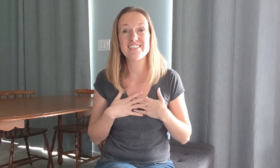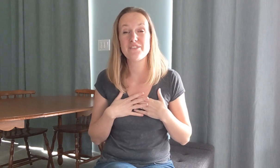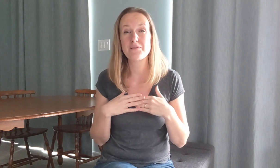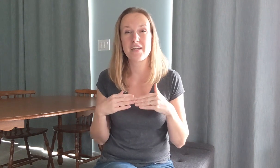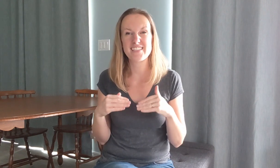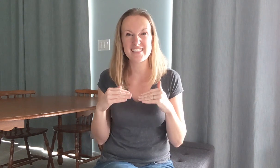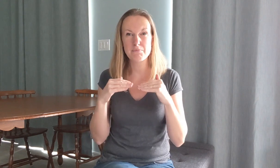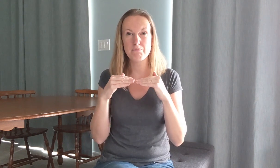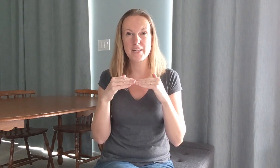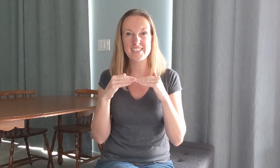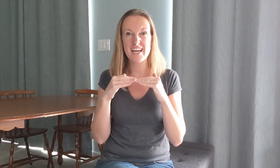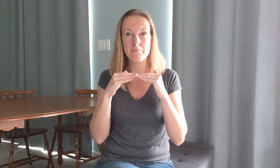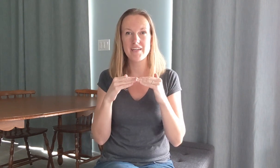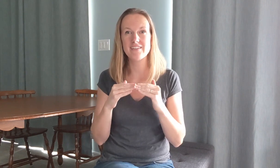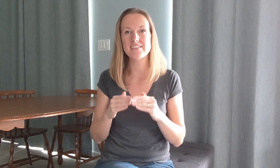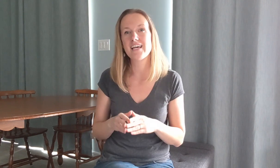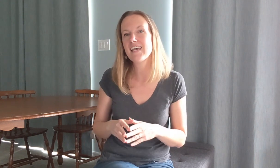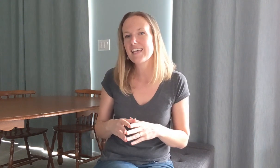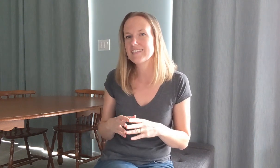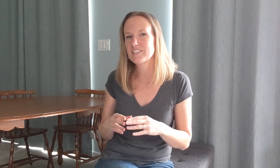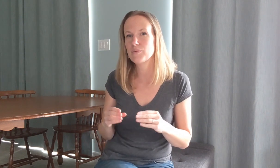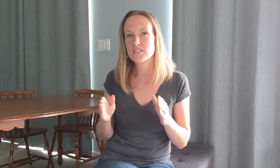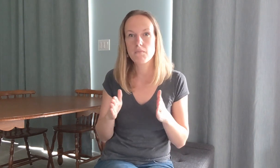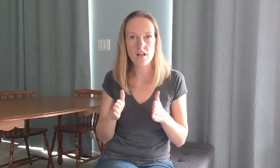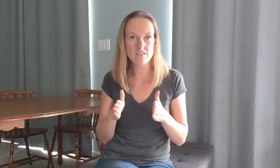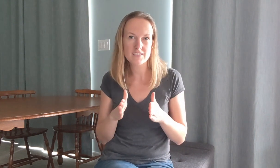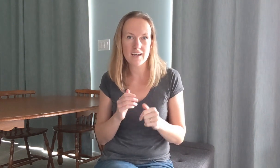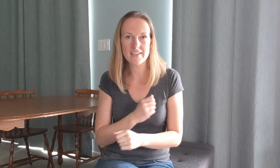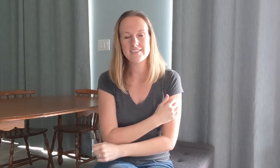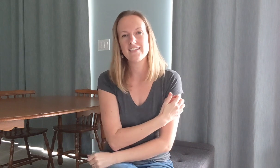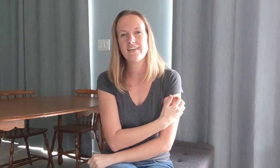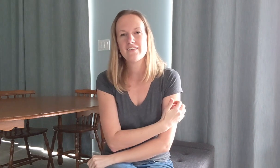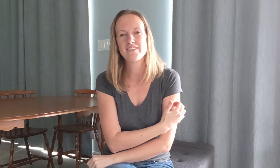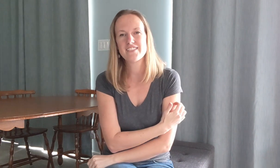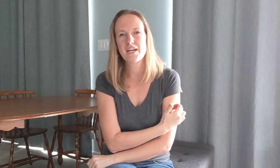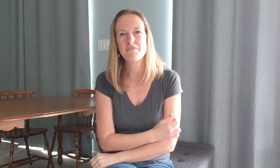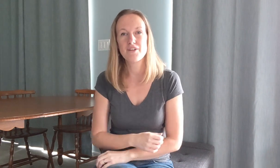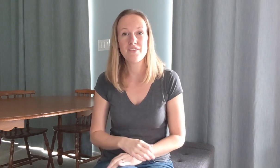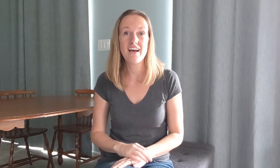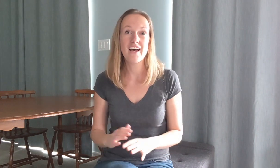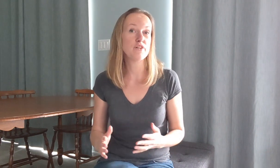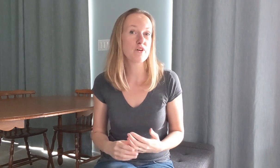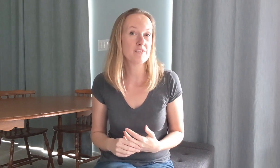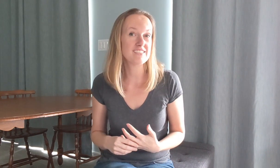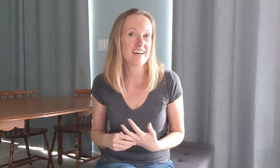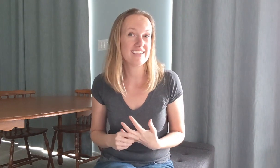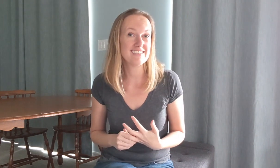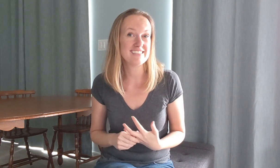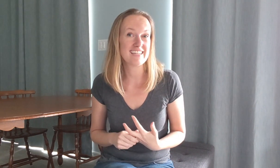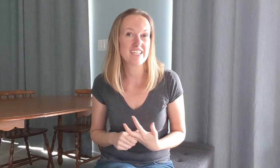do is because this bridge kind of builds is i do smaller signs the first time through i do normal signs the second time